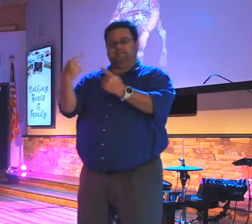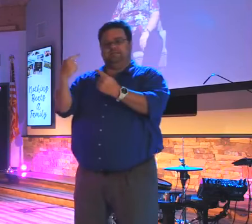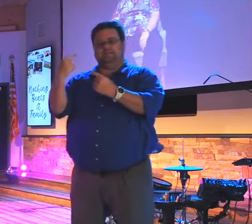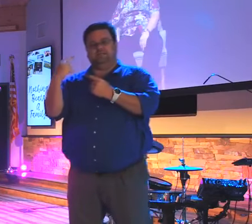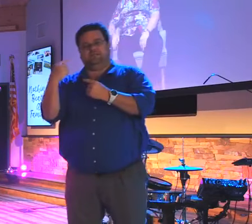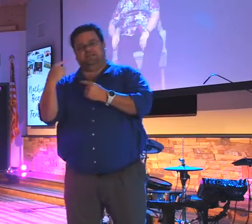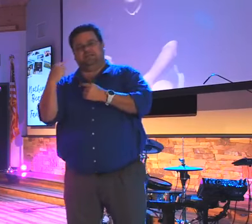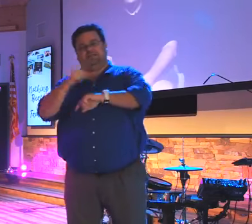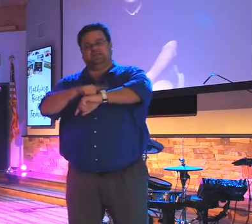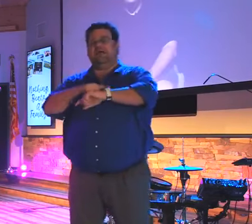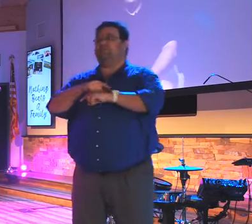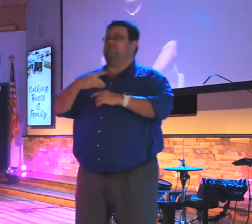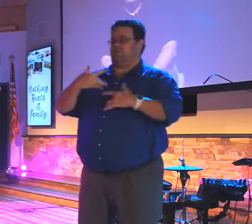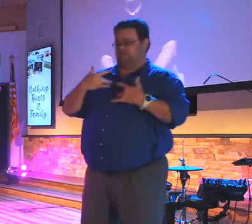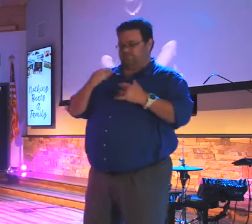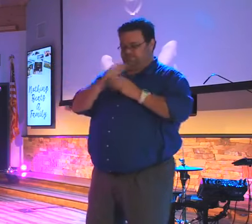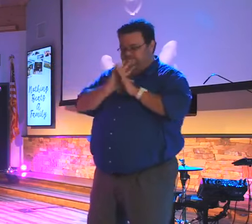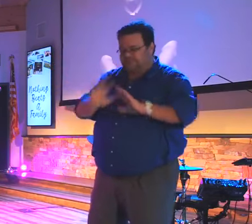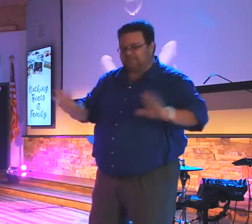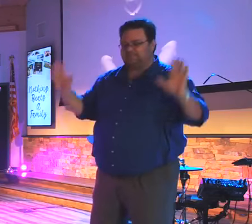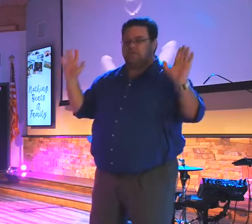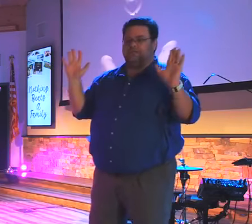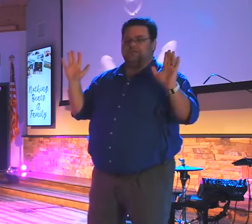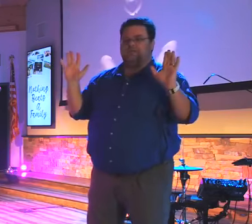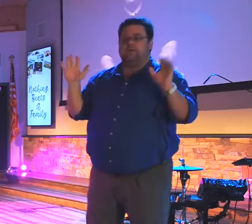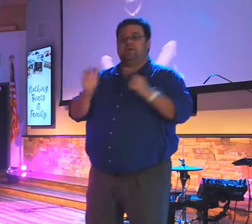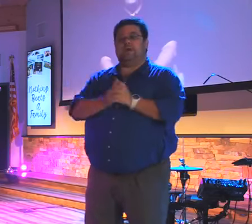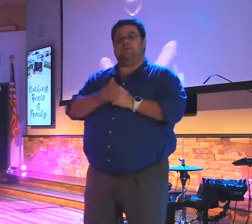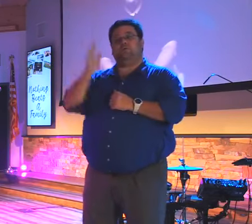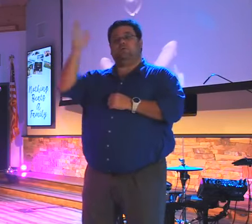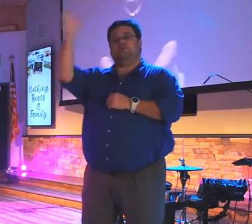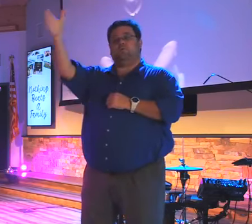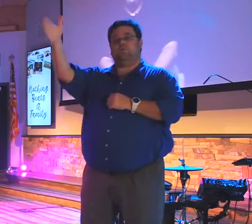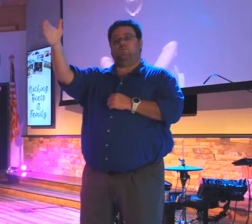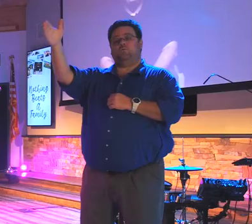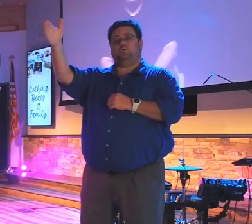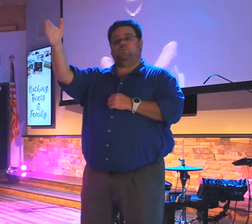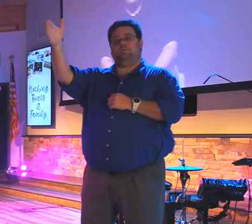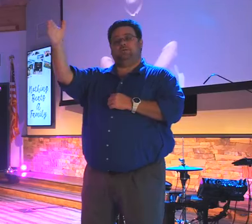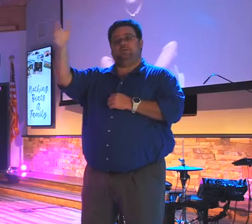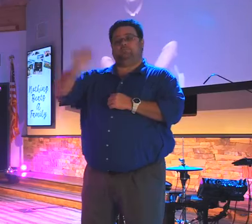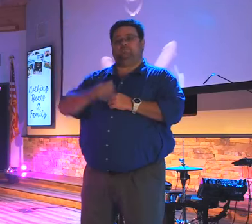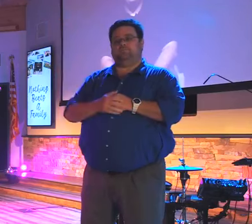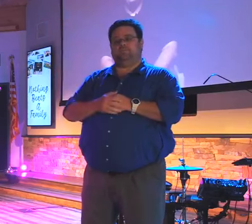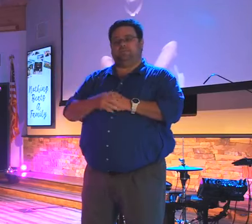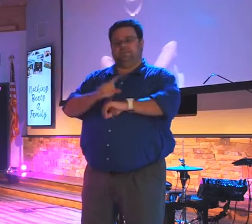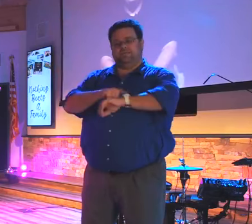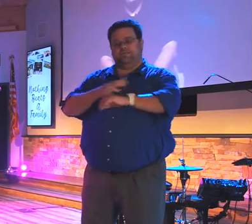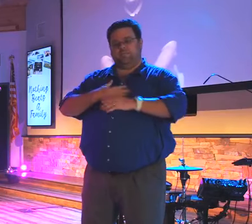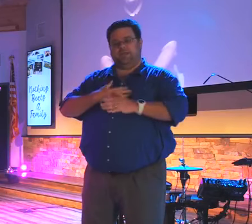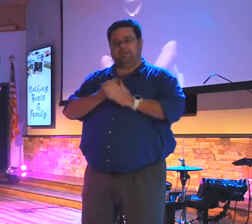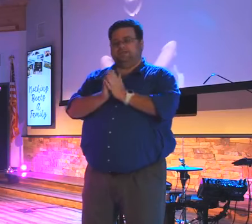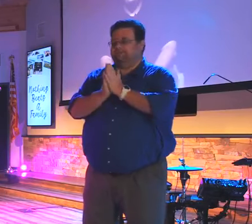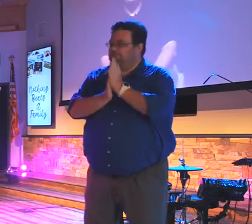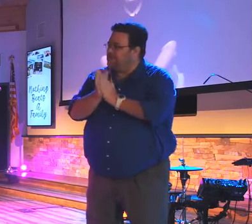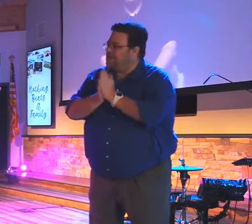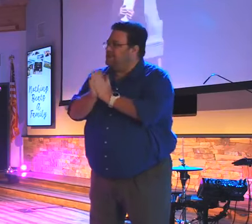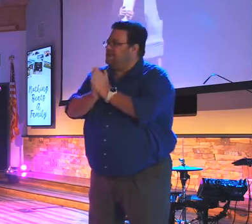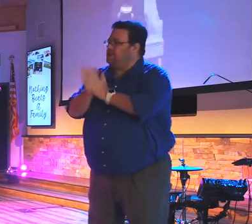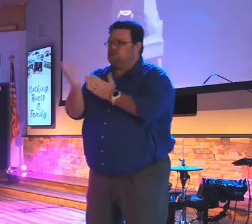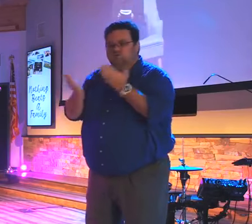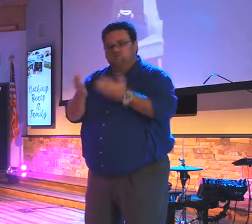was gone forever. Been looking forward to the outlet for my passion for serving the